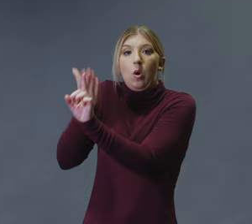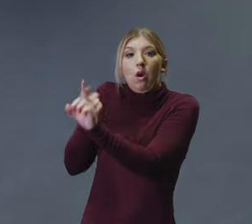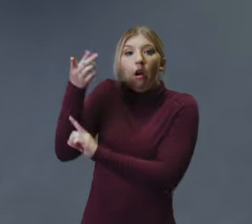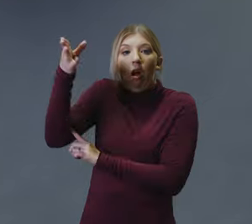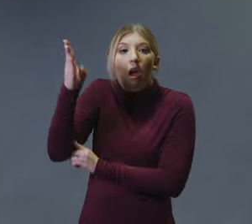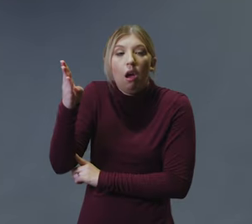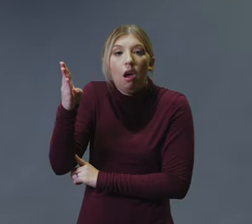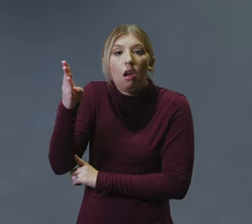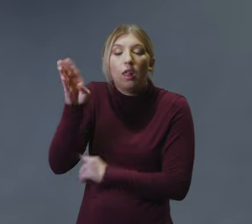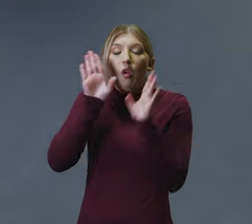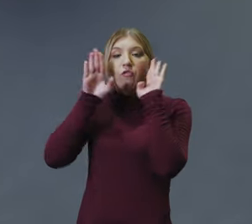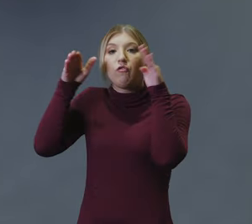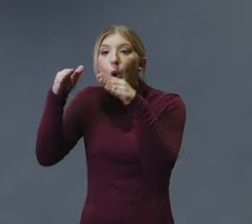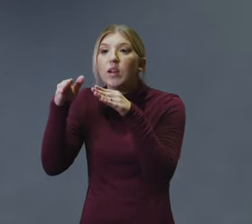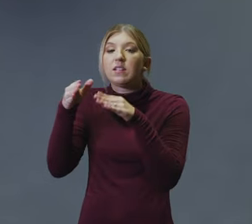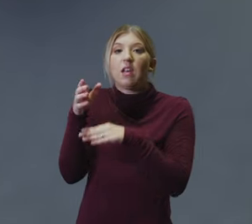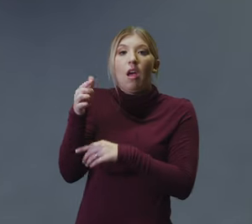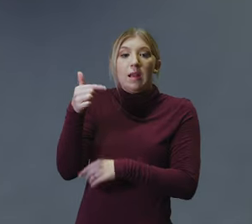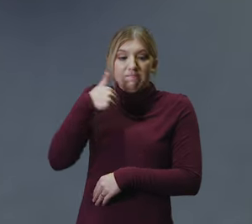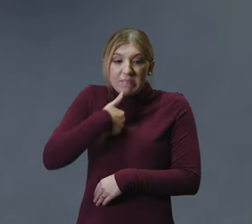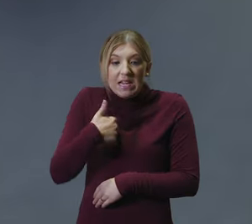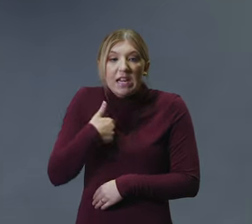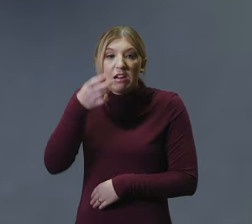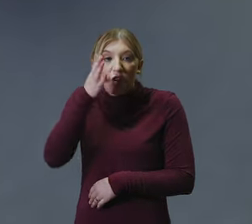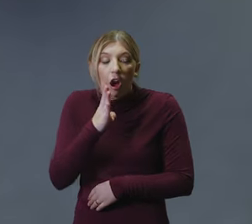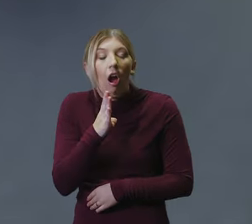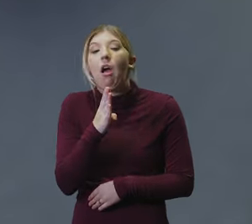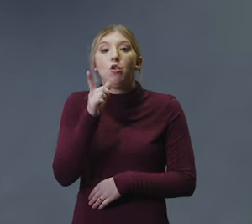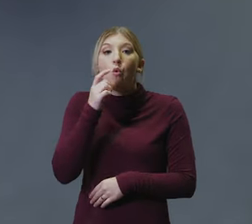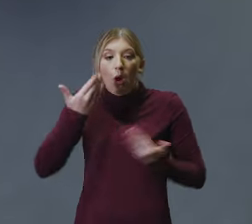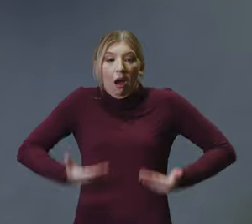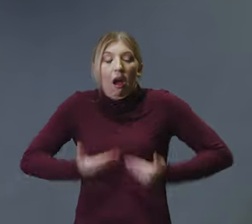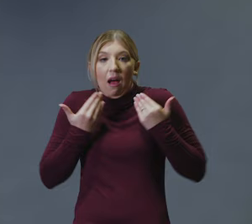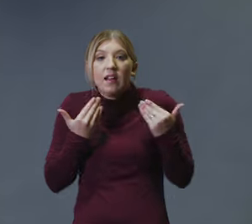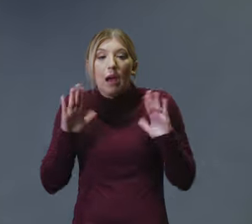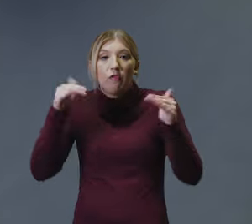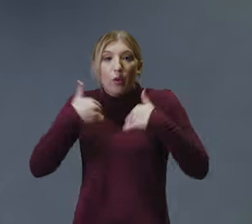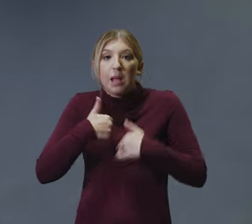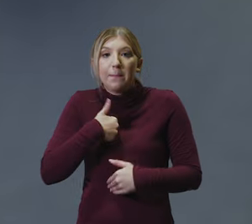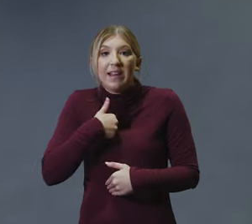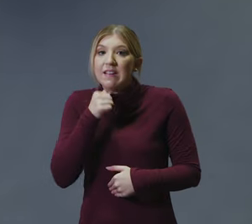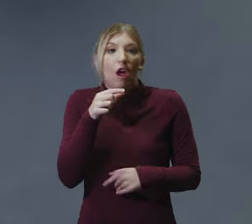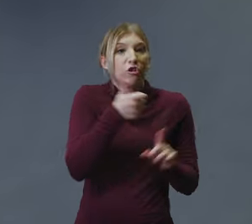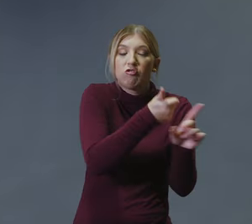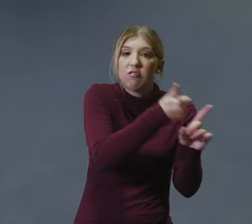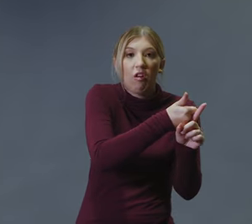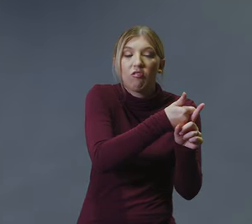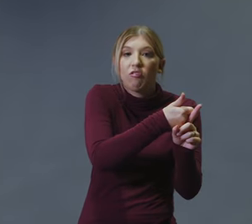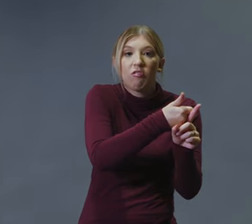When you begin to focus on me and who I am, your concern shifts from your own self-interest to the interests of